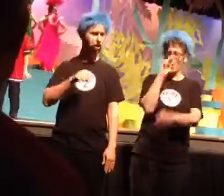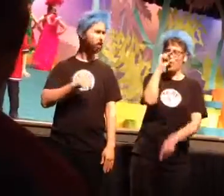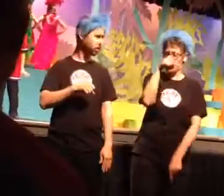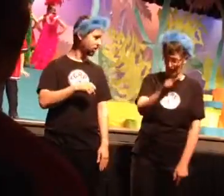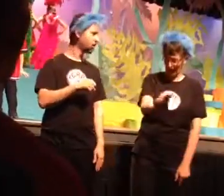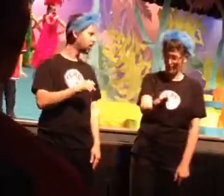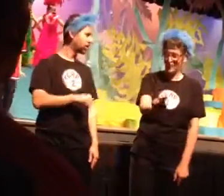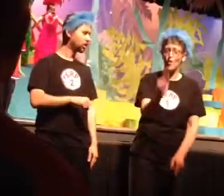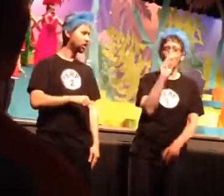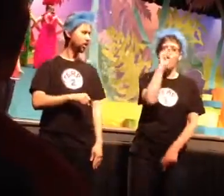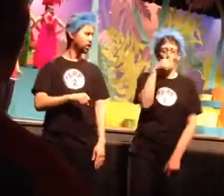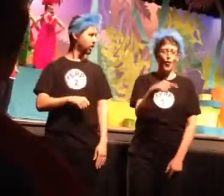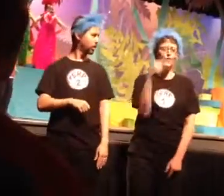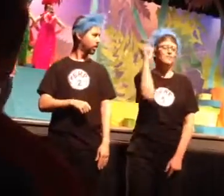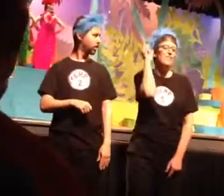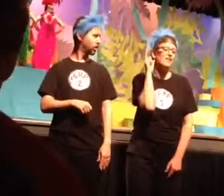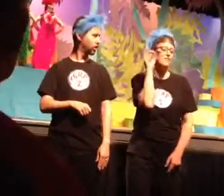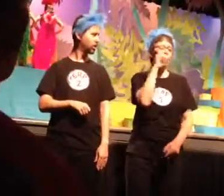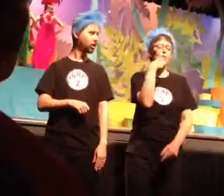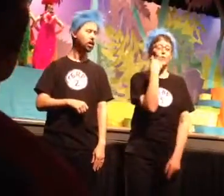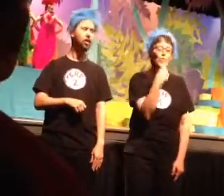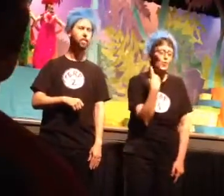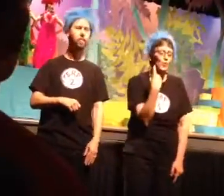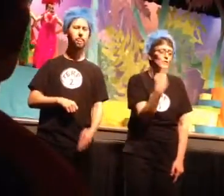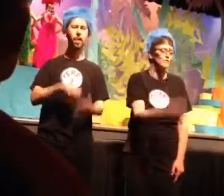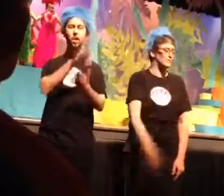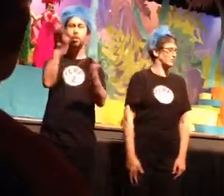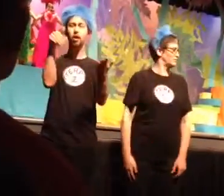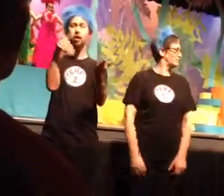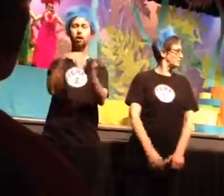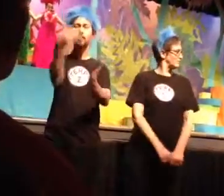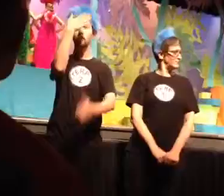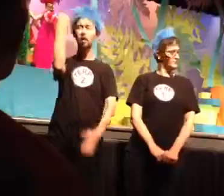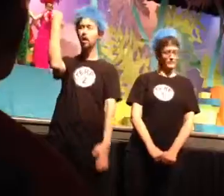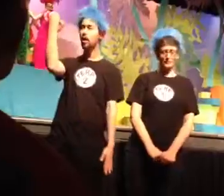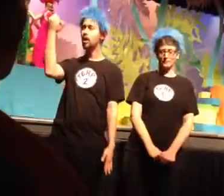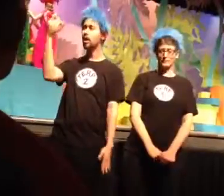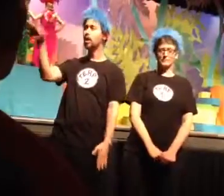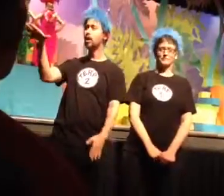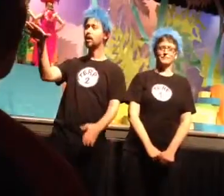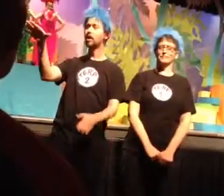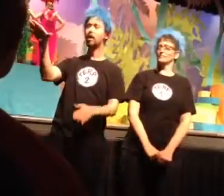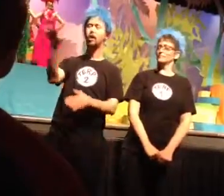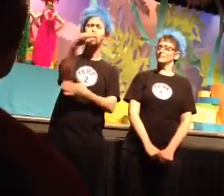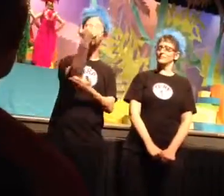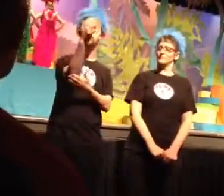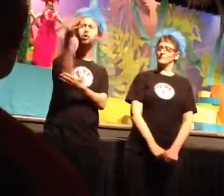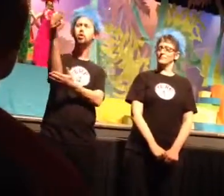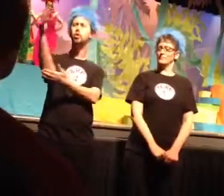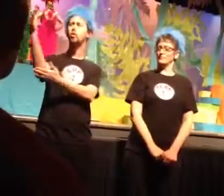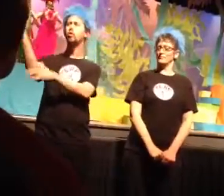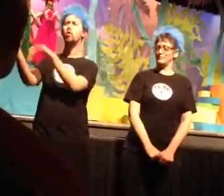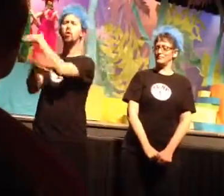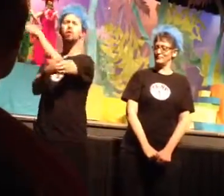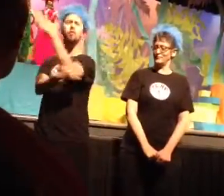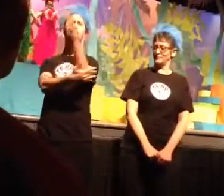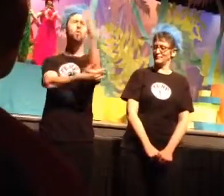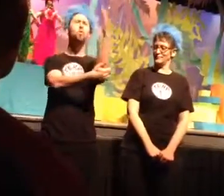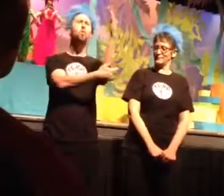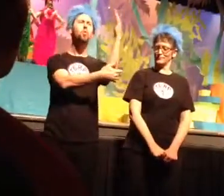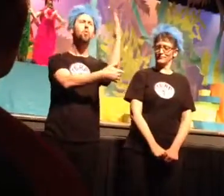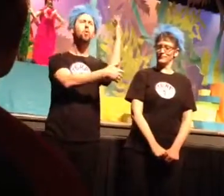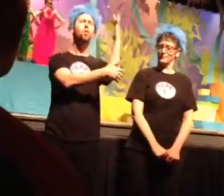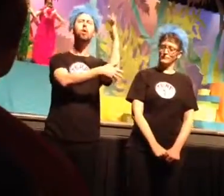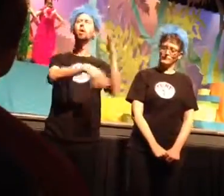Horses, here's a who! On the 15th of May, in the jungle of